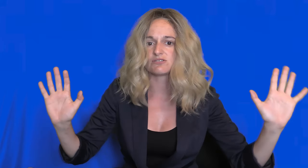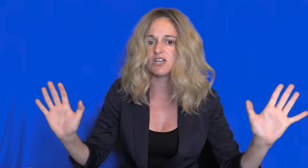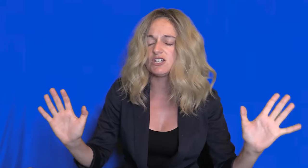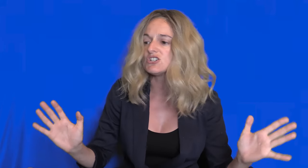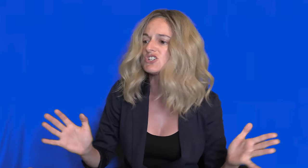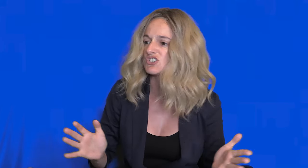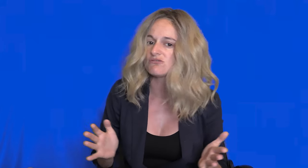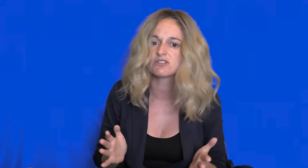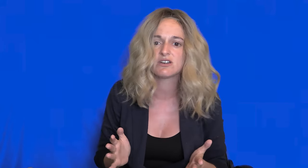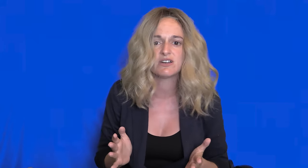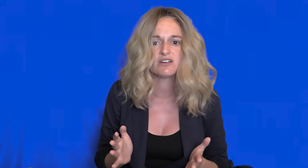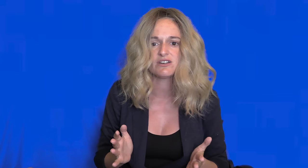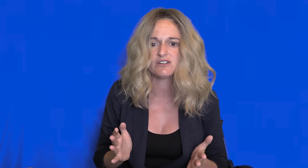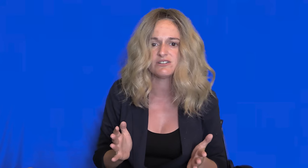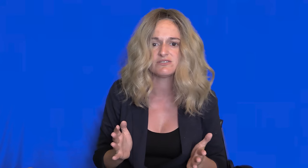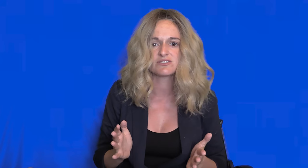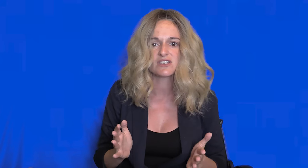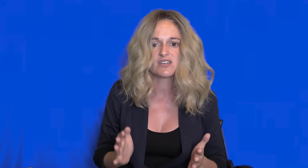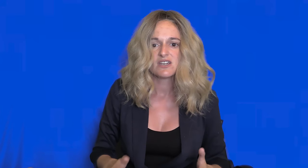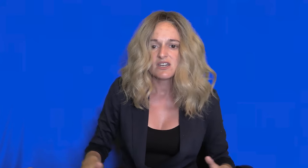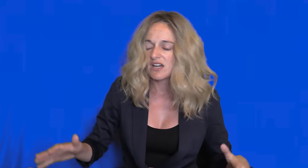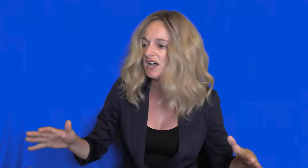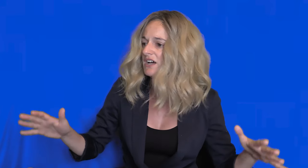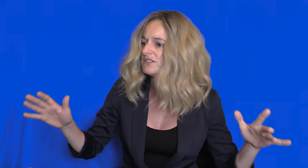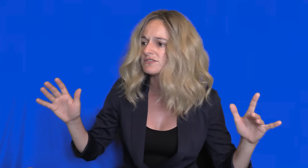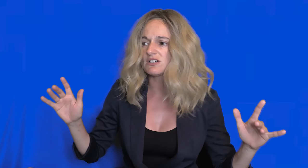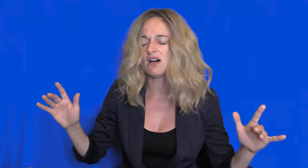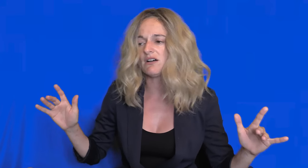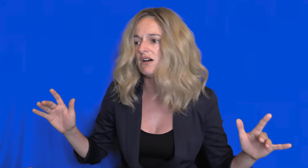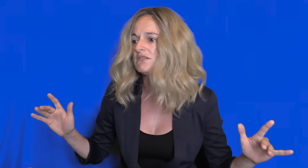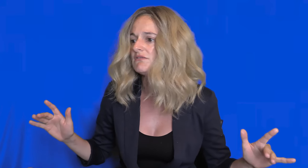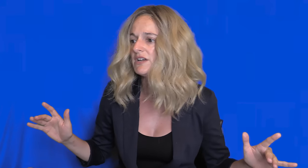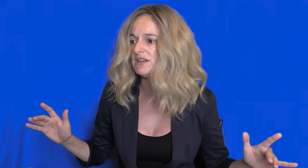nation does Have courage